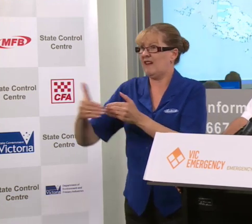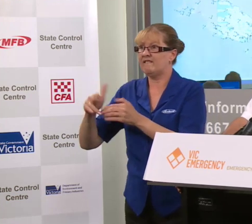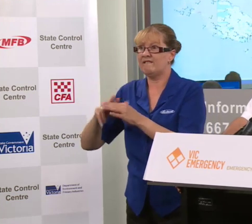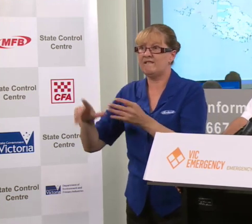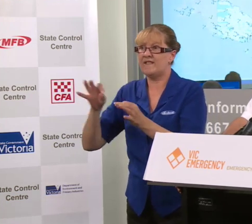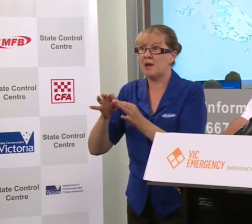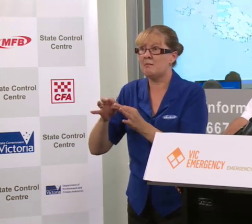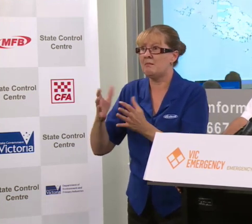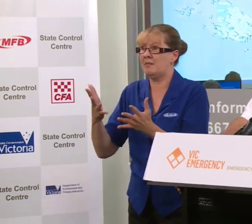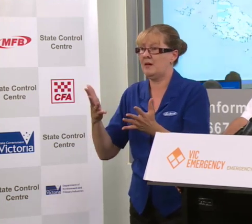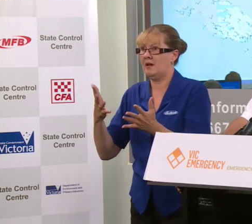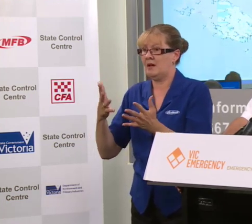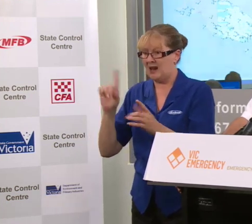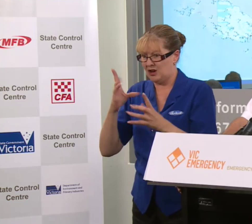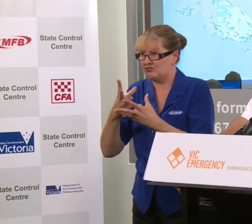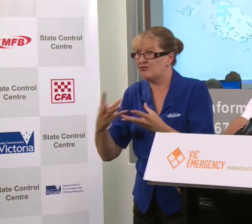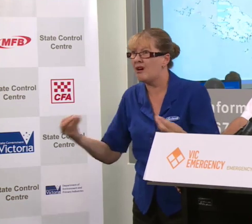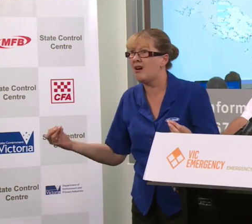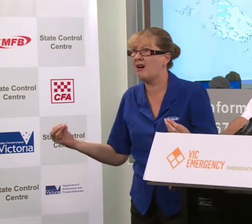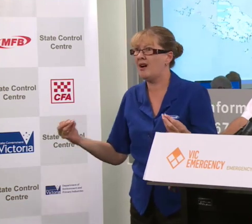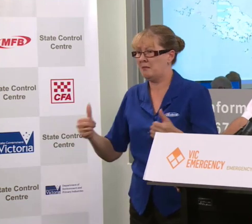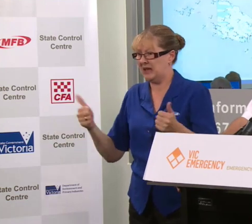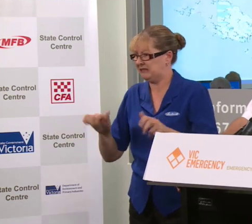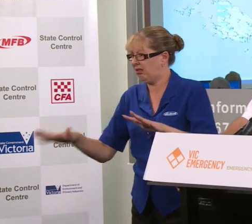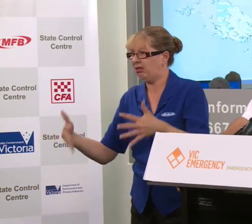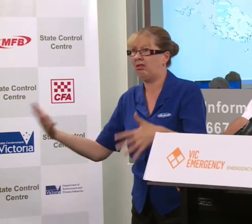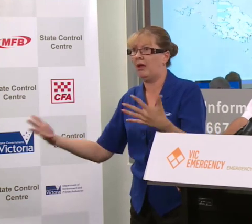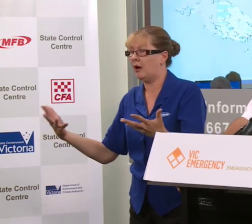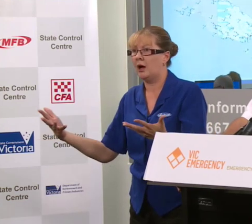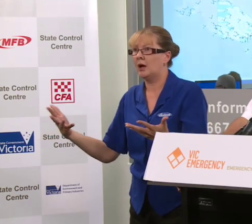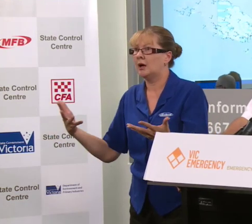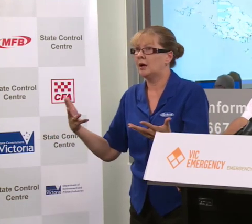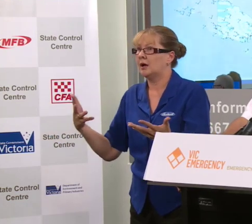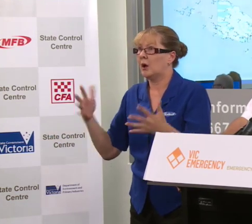is there with the amount of fuel, the weather conditions, and as I've said before,